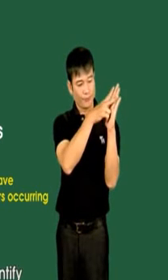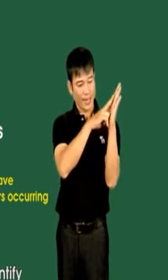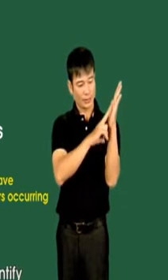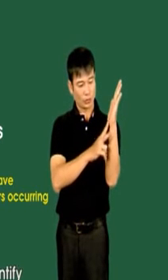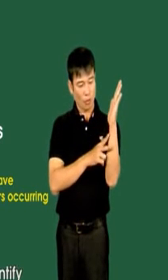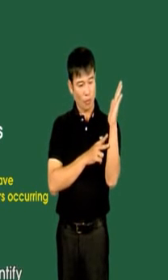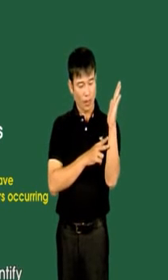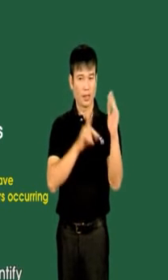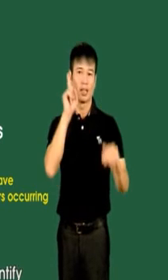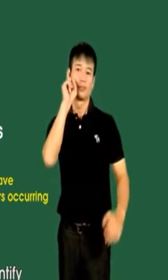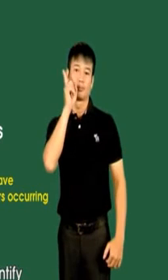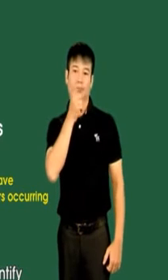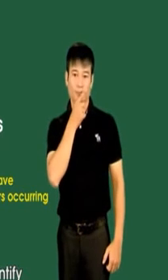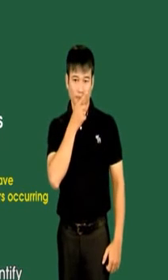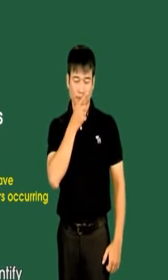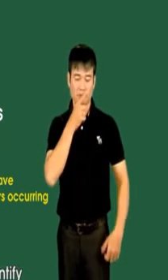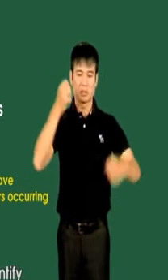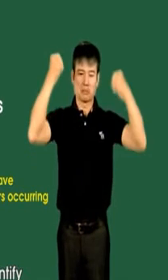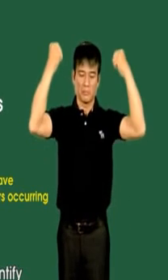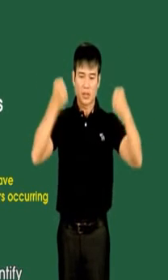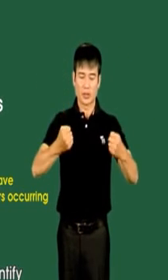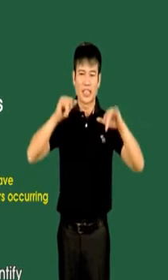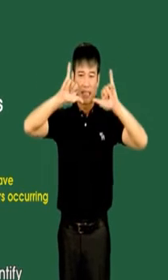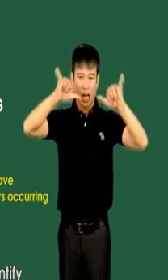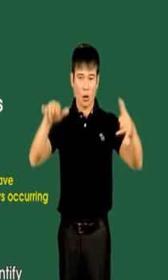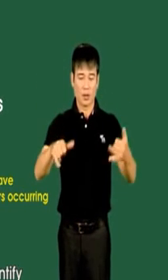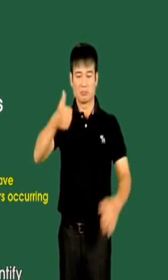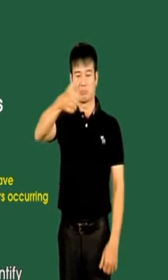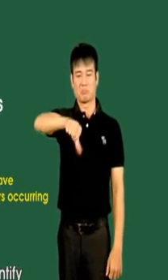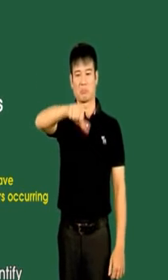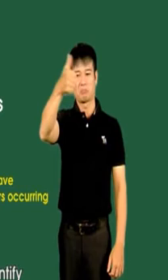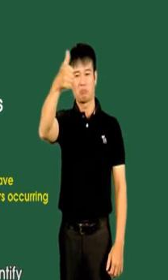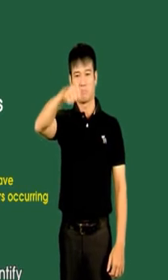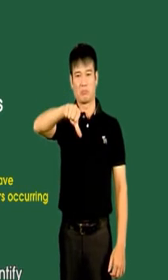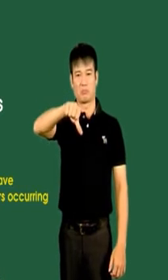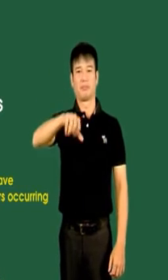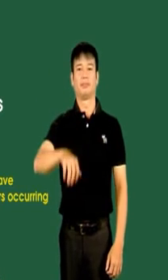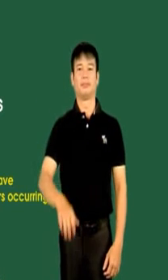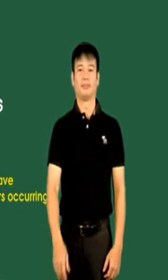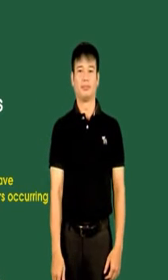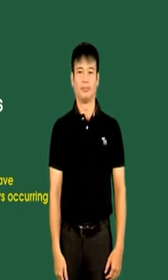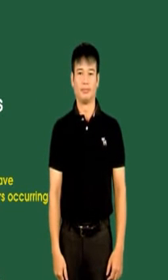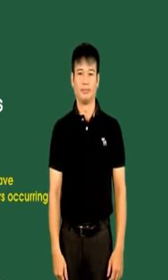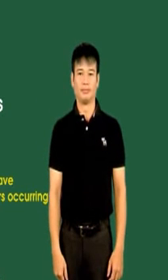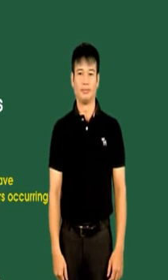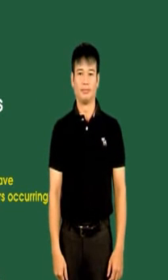Now we will find out how to identify the strengths and weaknesses of deaf people by drawing a hazard map.